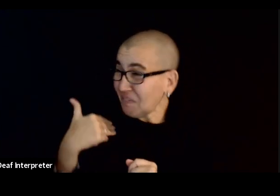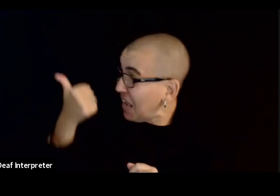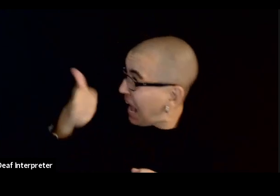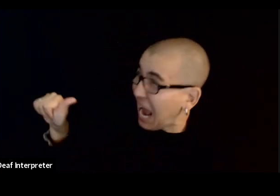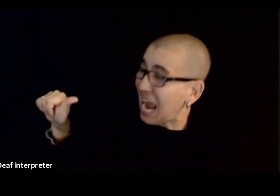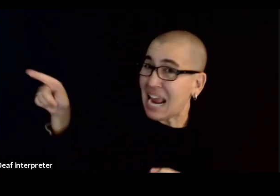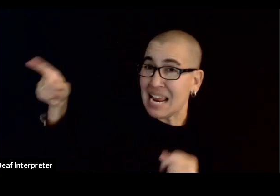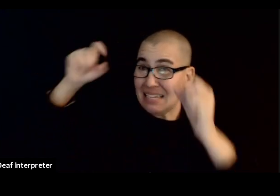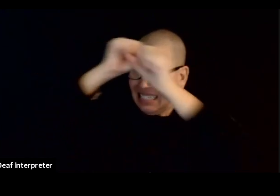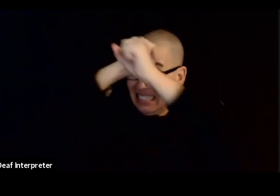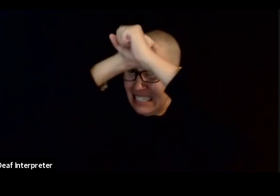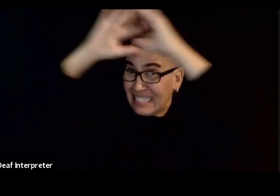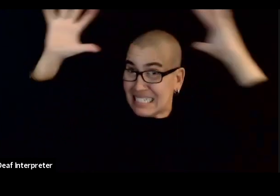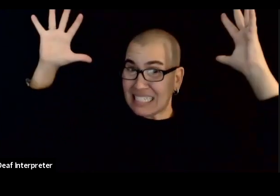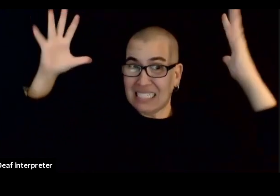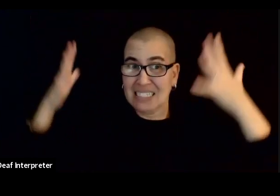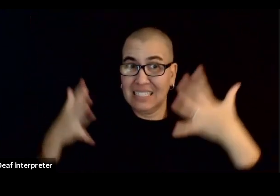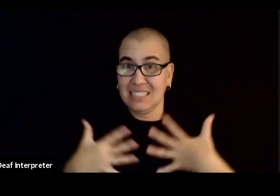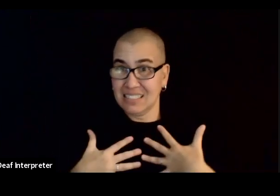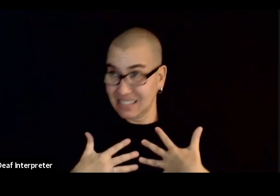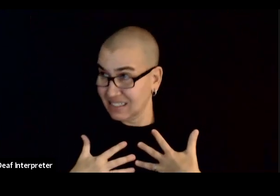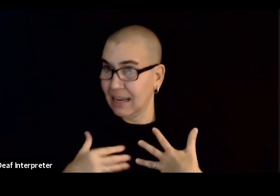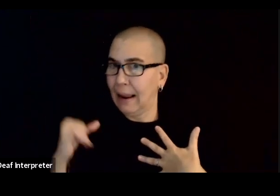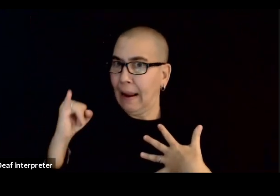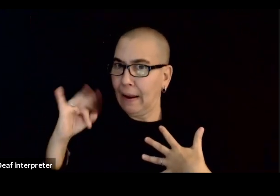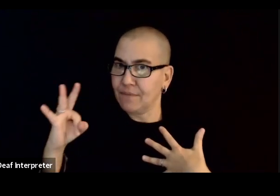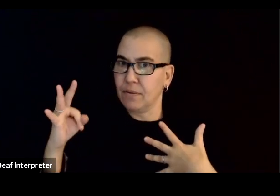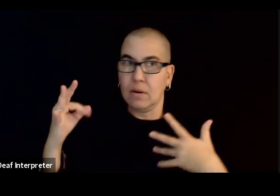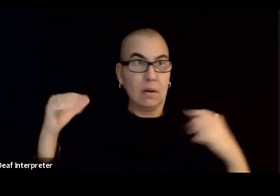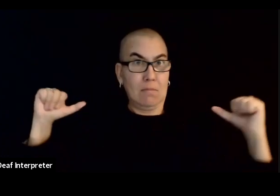around some of those events.